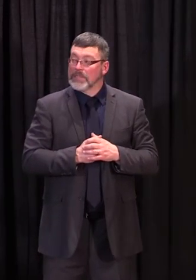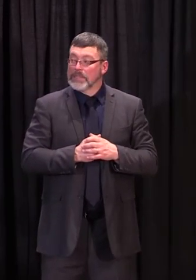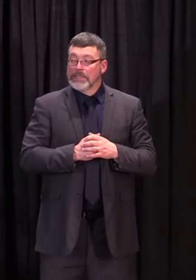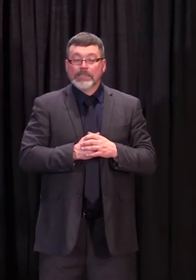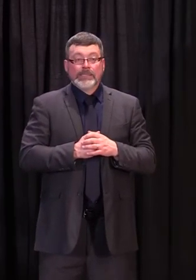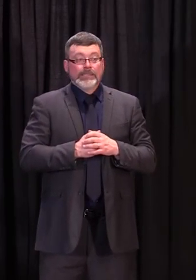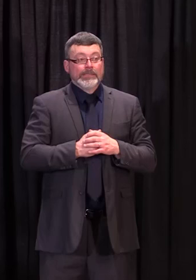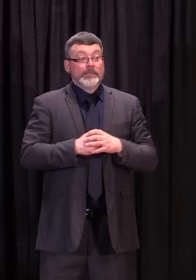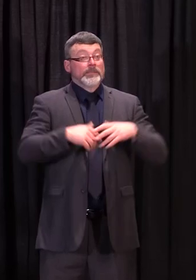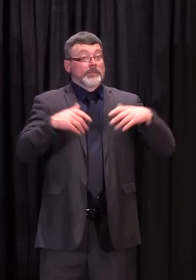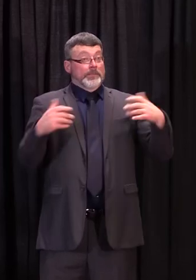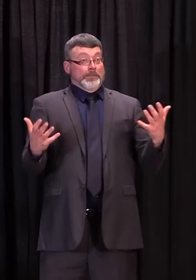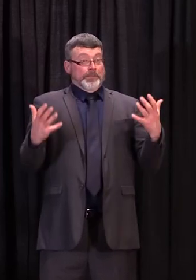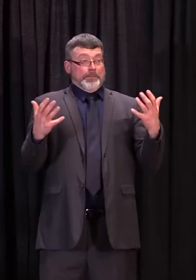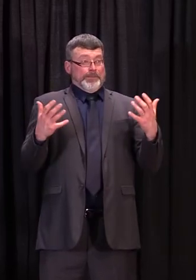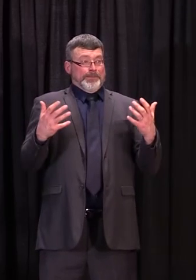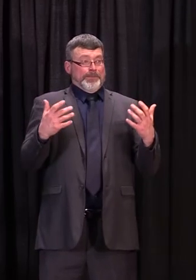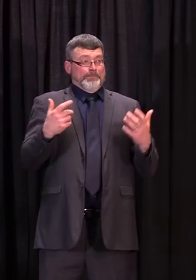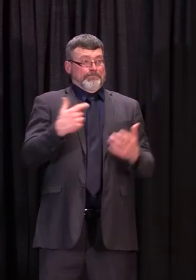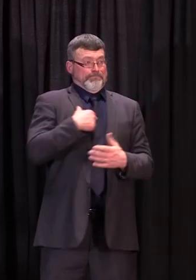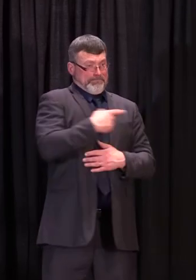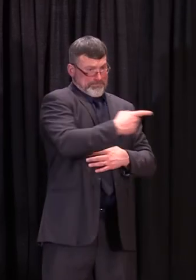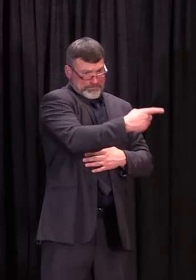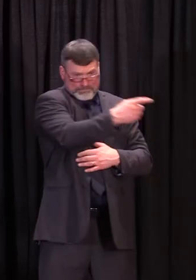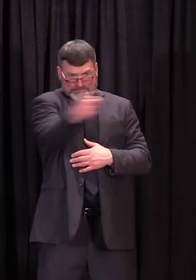So, my fellow Vermonters,